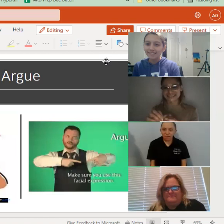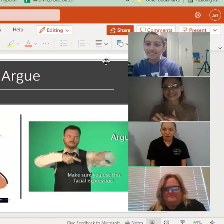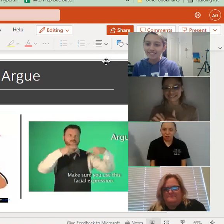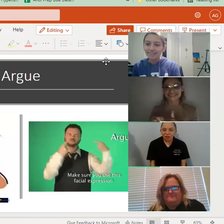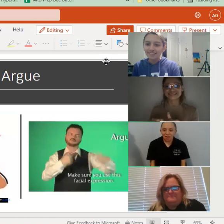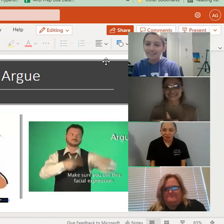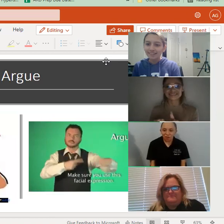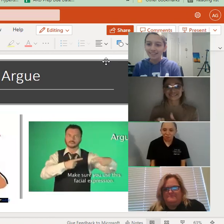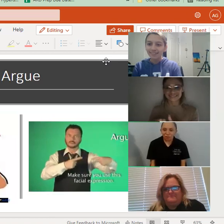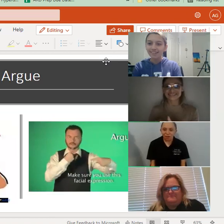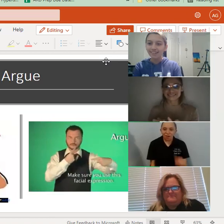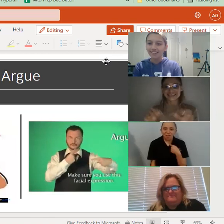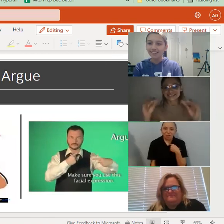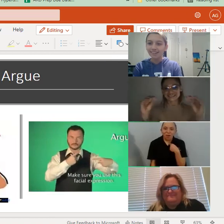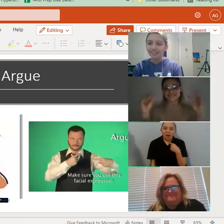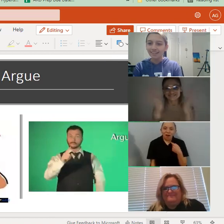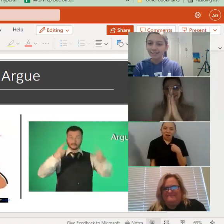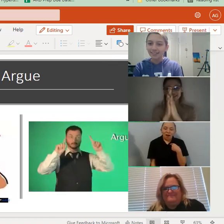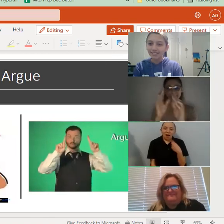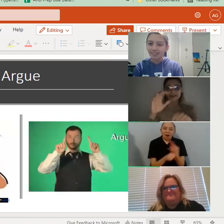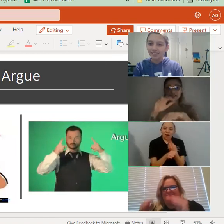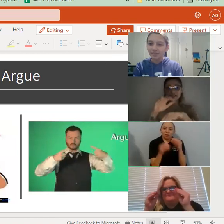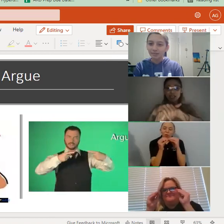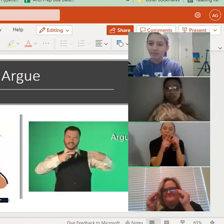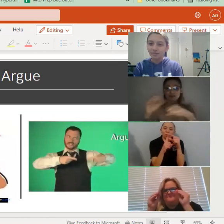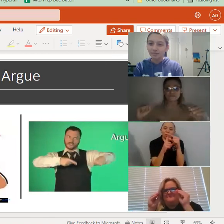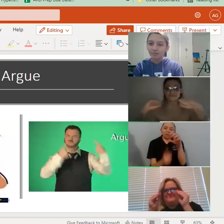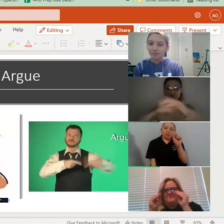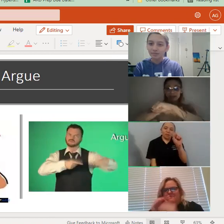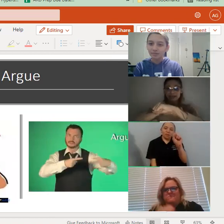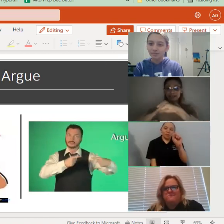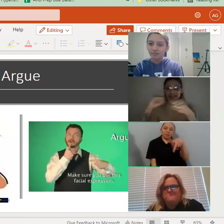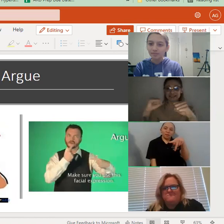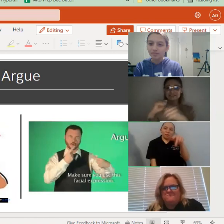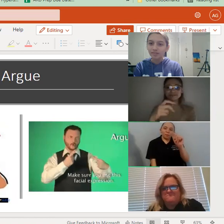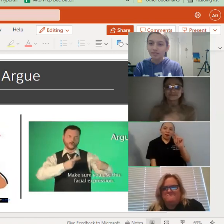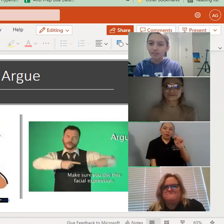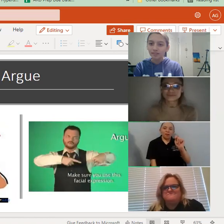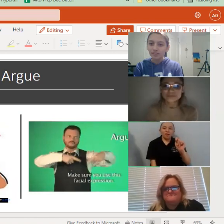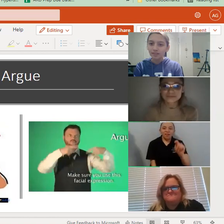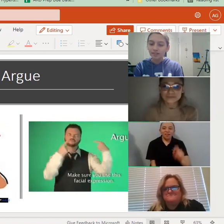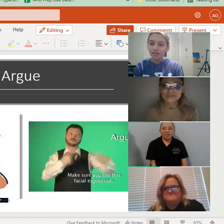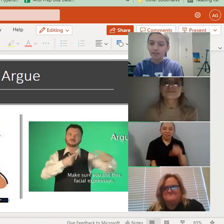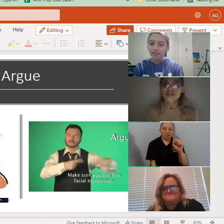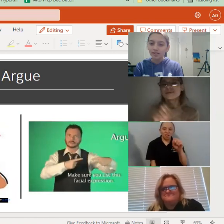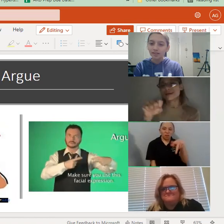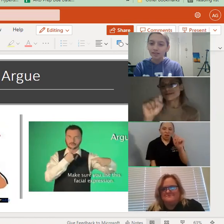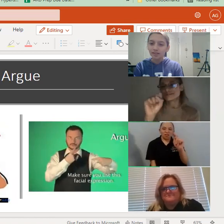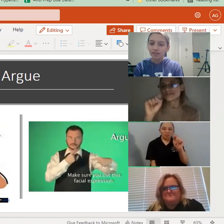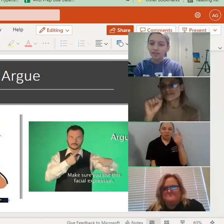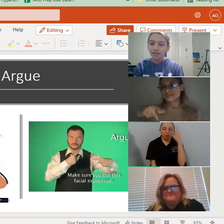I have never heard that word before. Is the word spat.